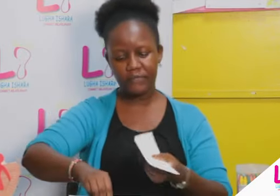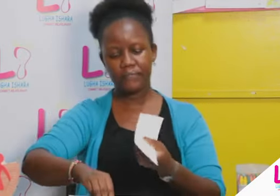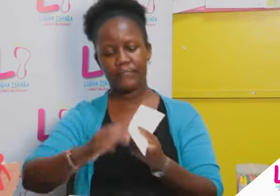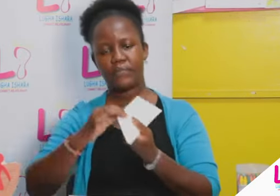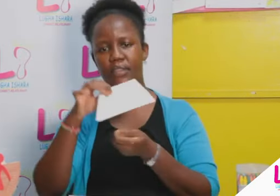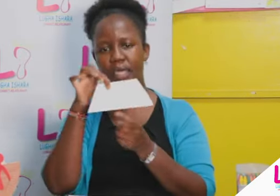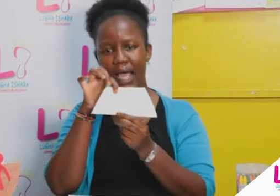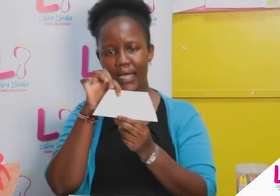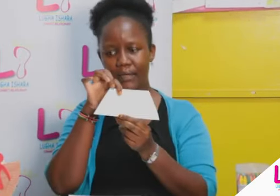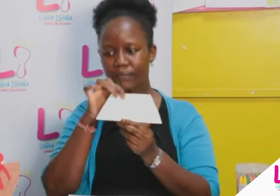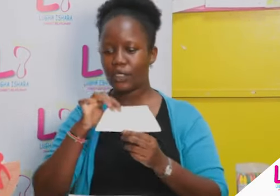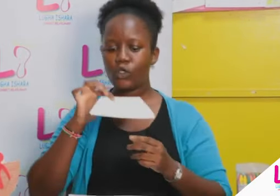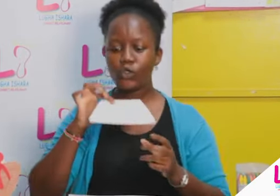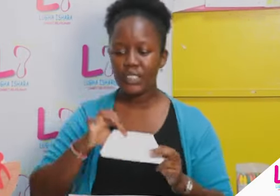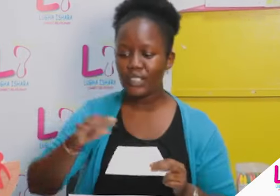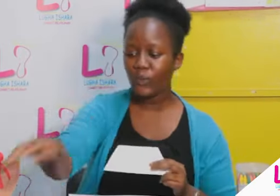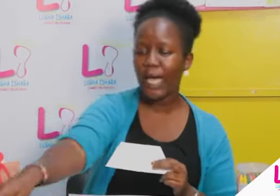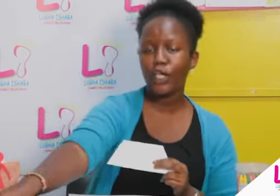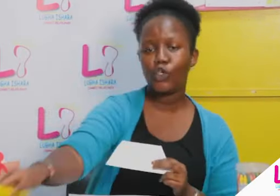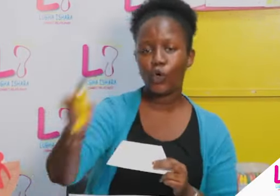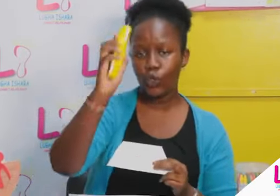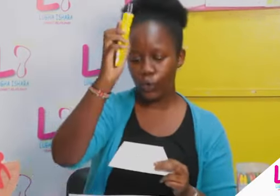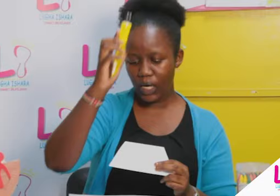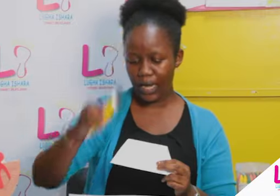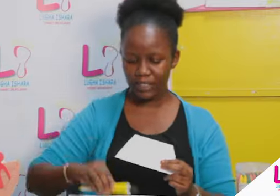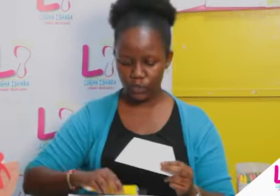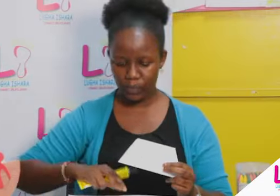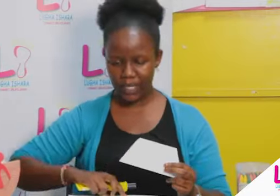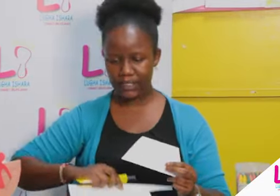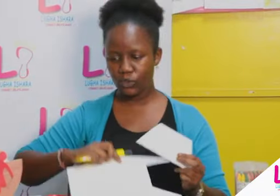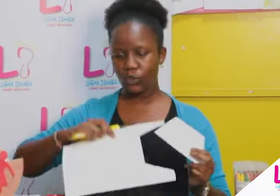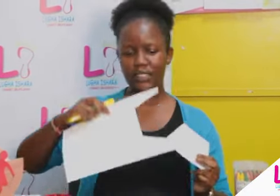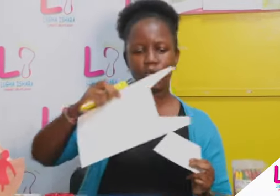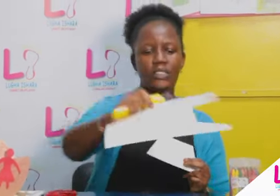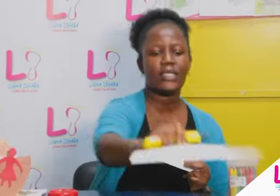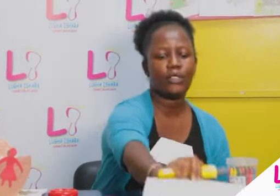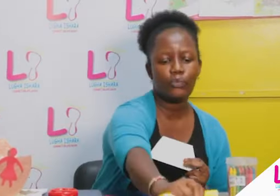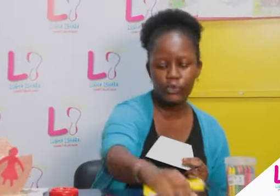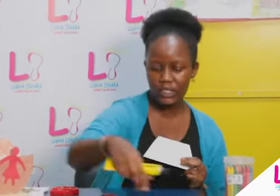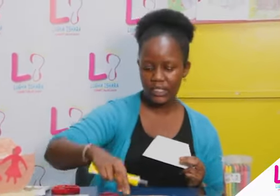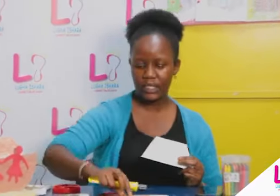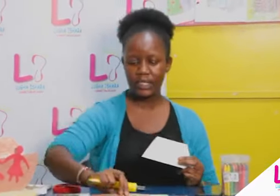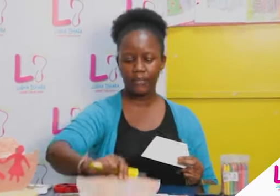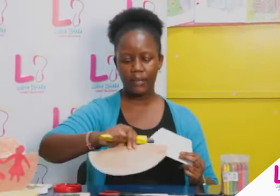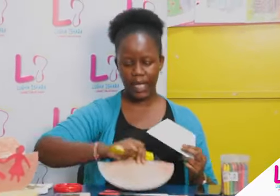of the arc. So this is where your glue comes into place. So as I always say, you put them